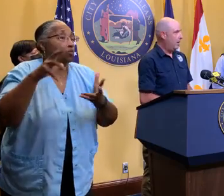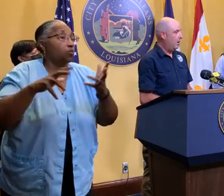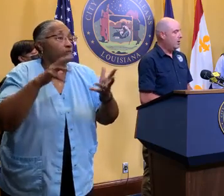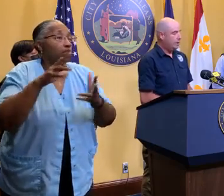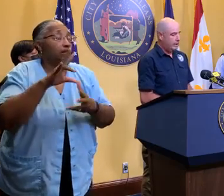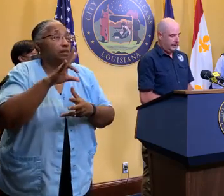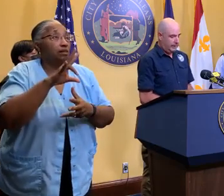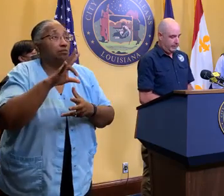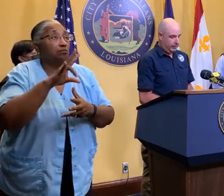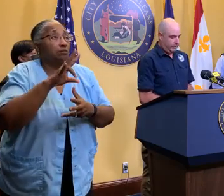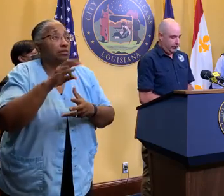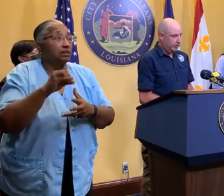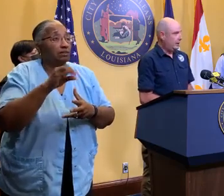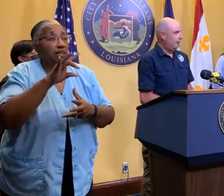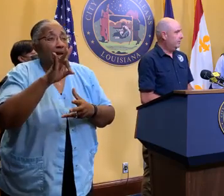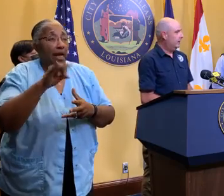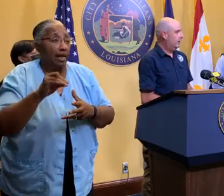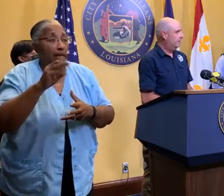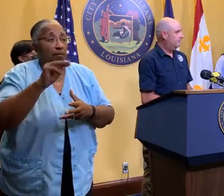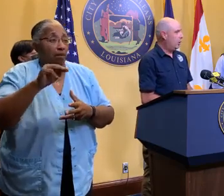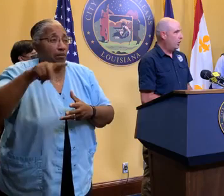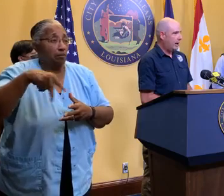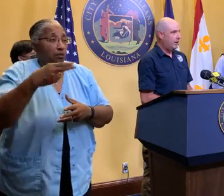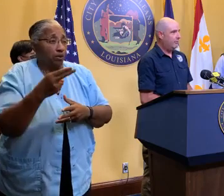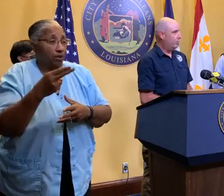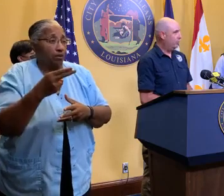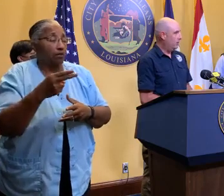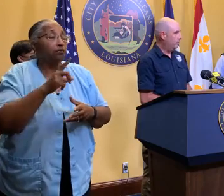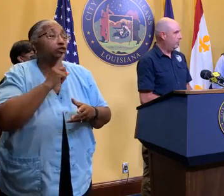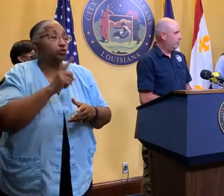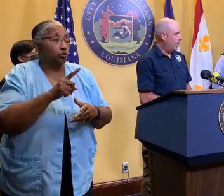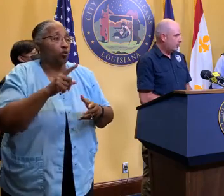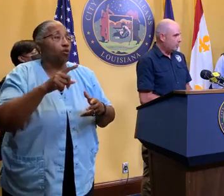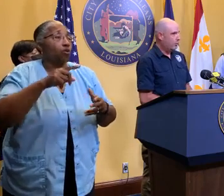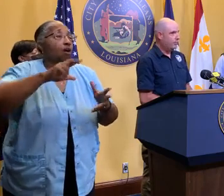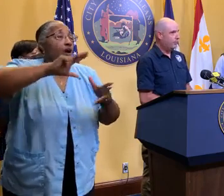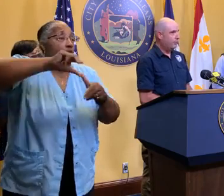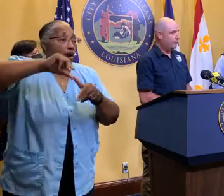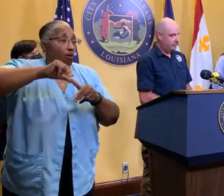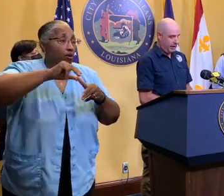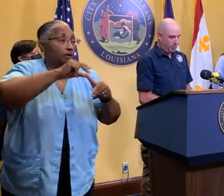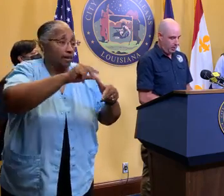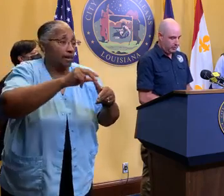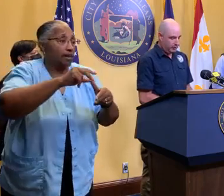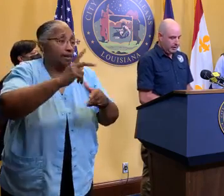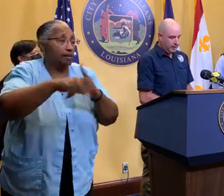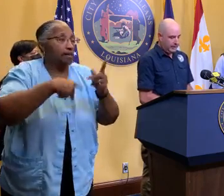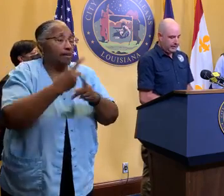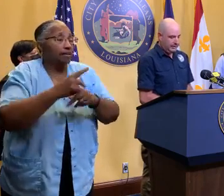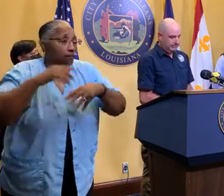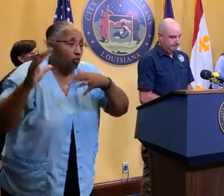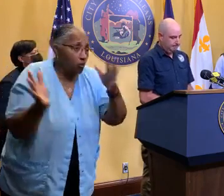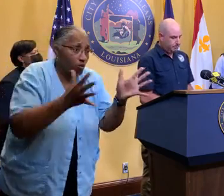miles an hour. Certainly, hurricane force winds, tropical storm force sustained winds.